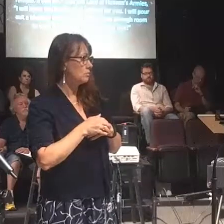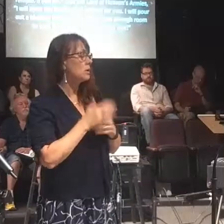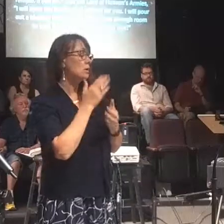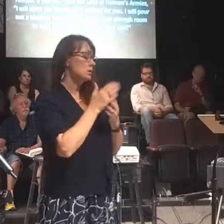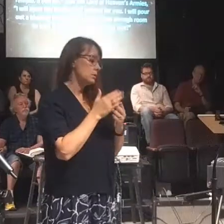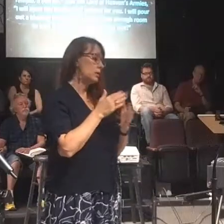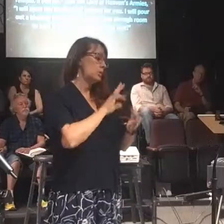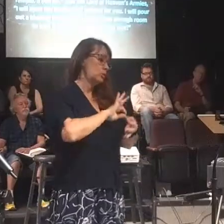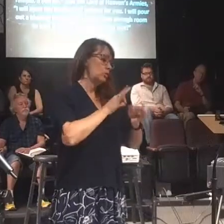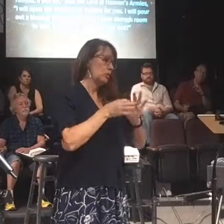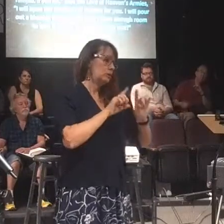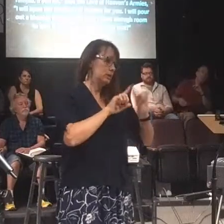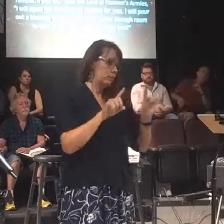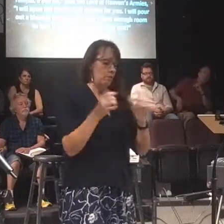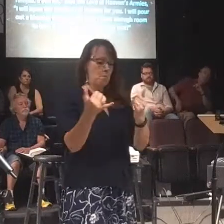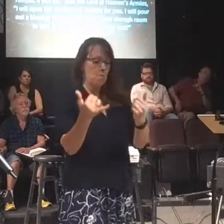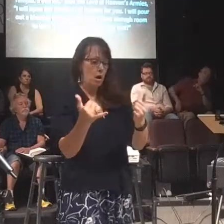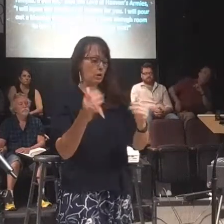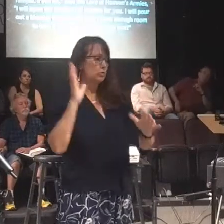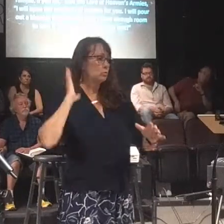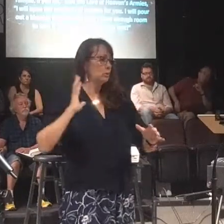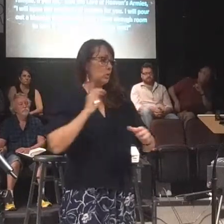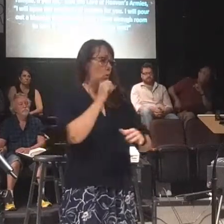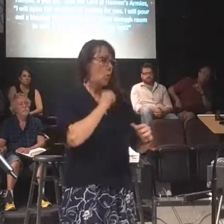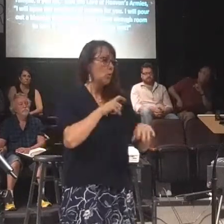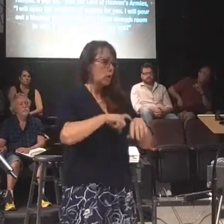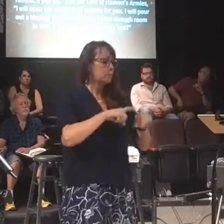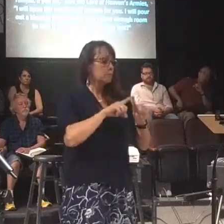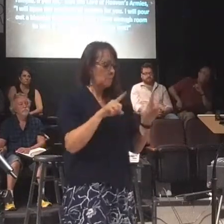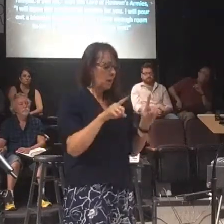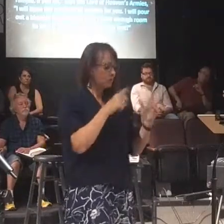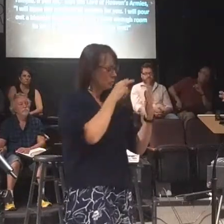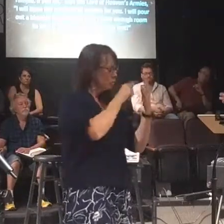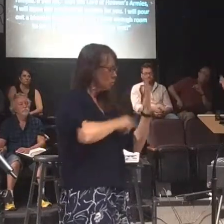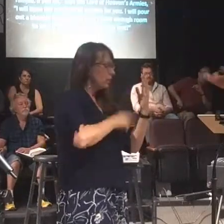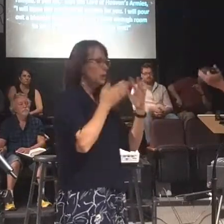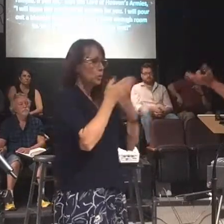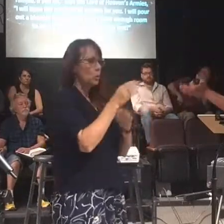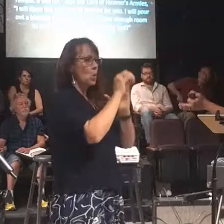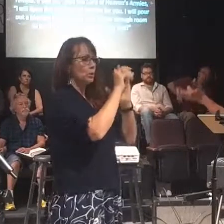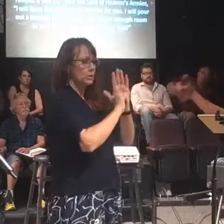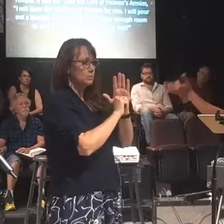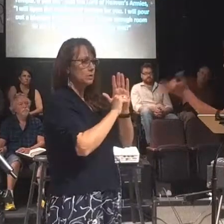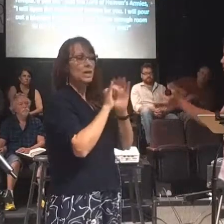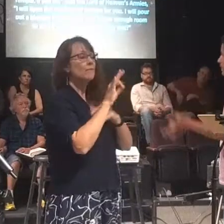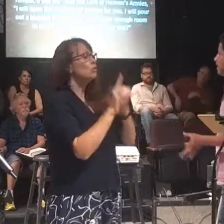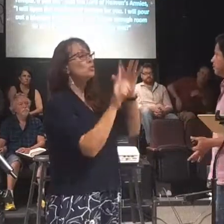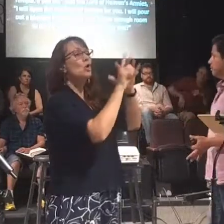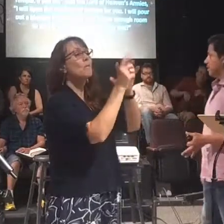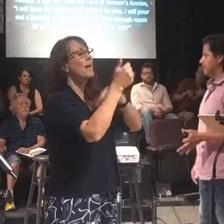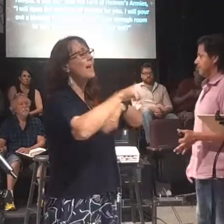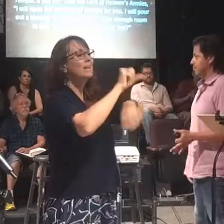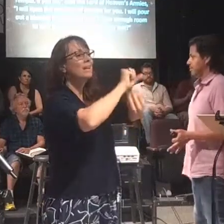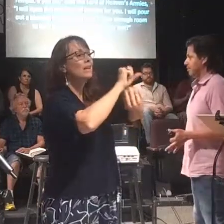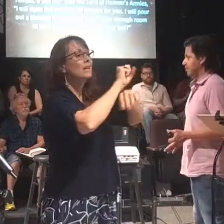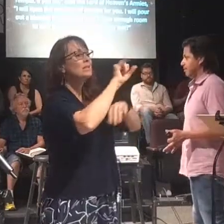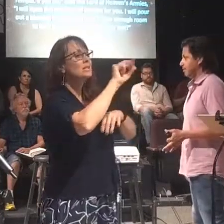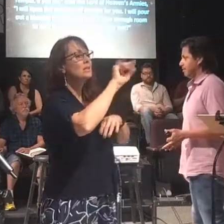times. Although there's concept, it's all throughout the Old Testament. You go to any synagogue right now and ask them about tithing, they know exactly what you